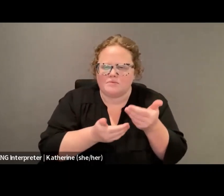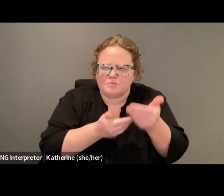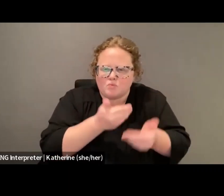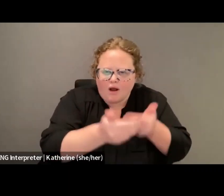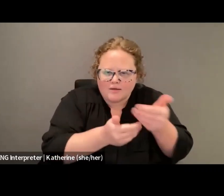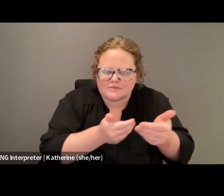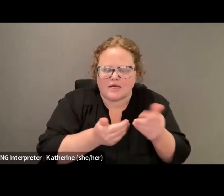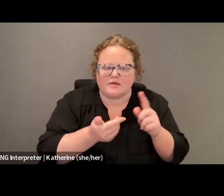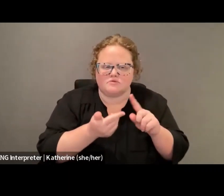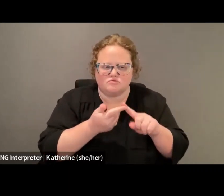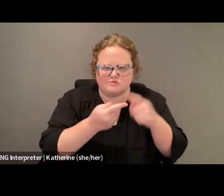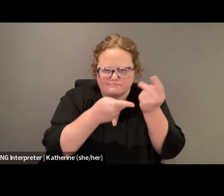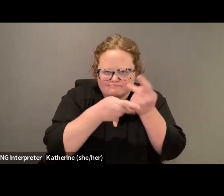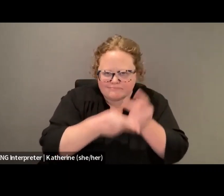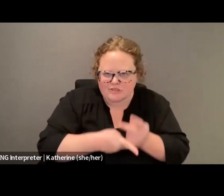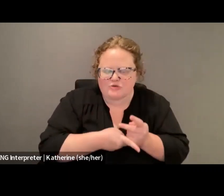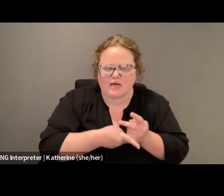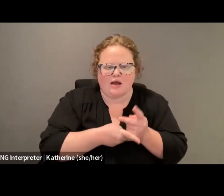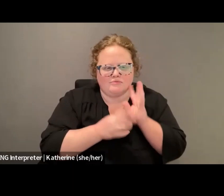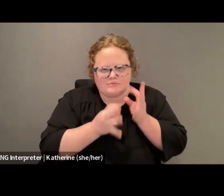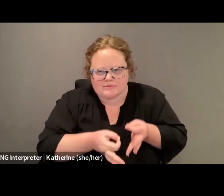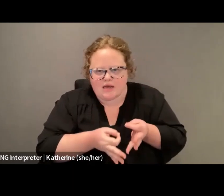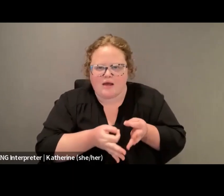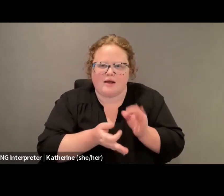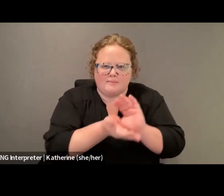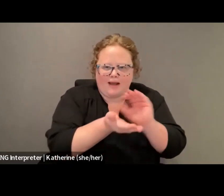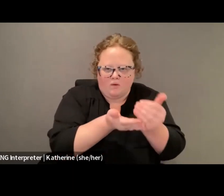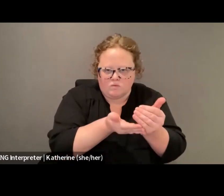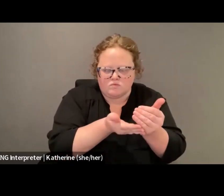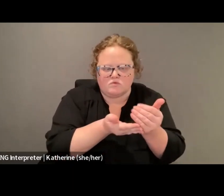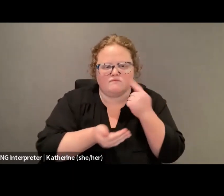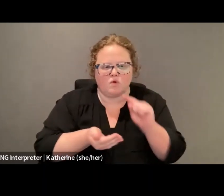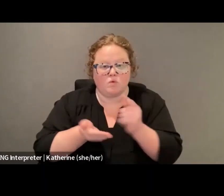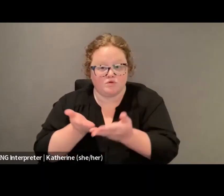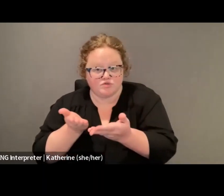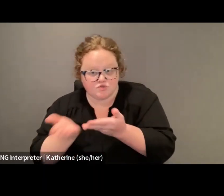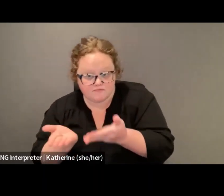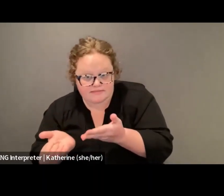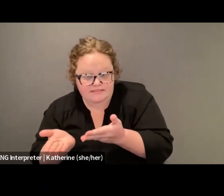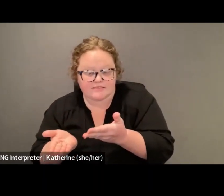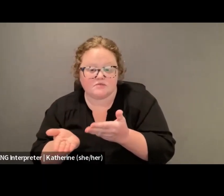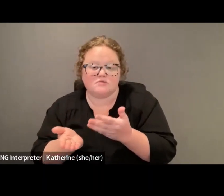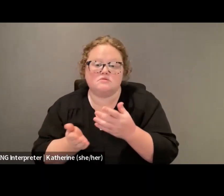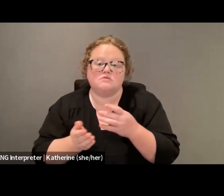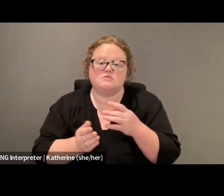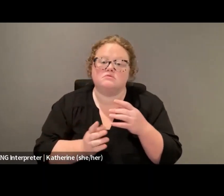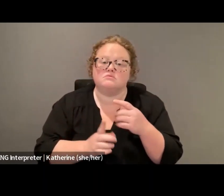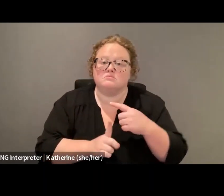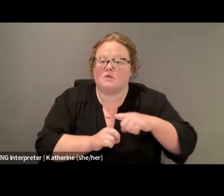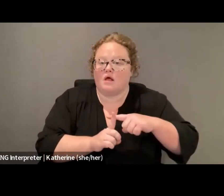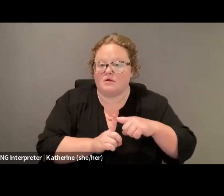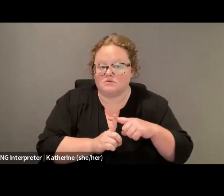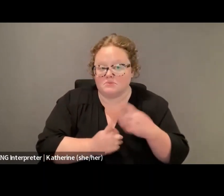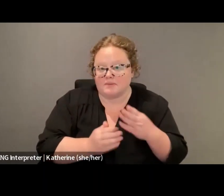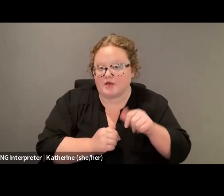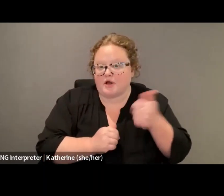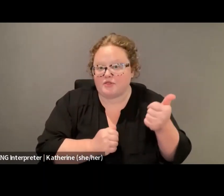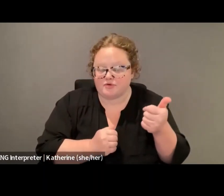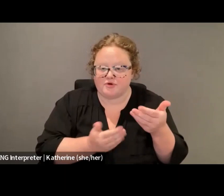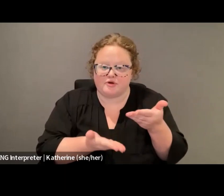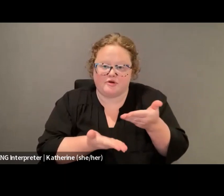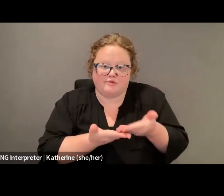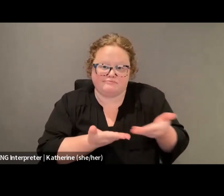amount of that budget for services, as well as potentially, some other, waiver goods, for